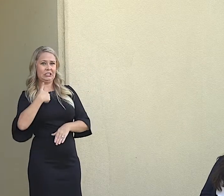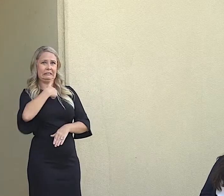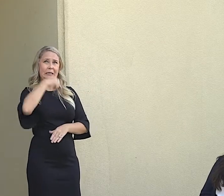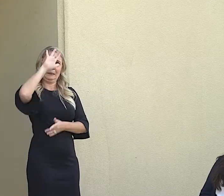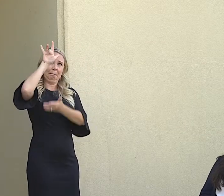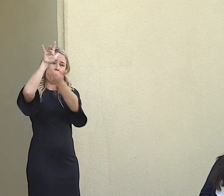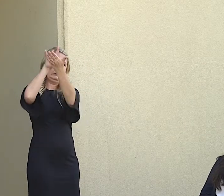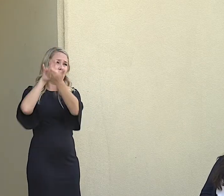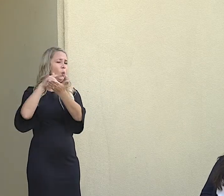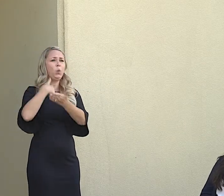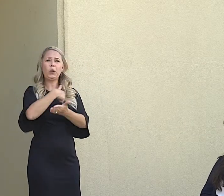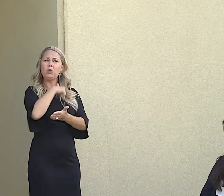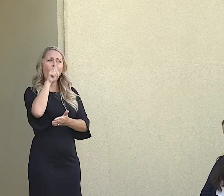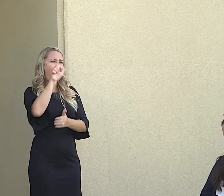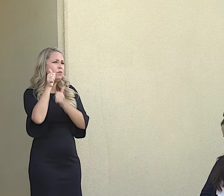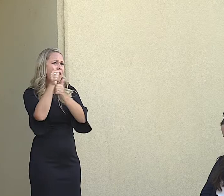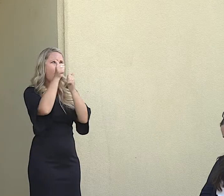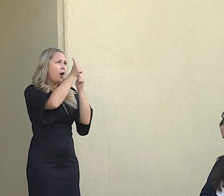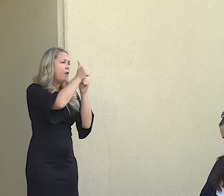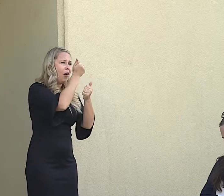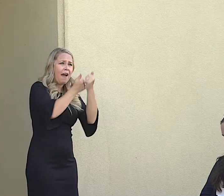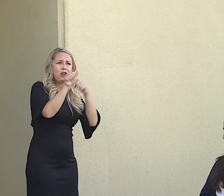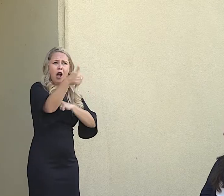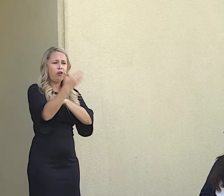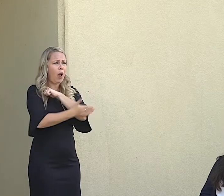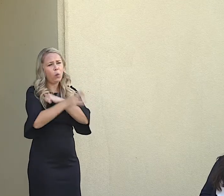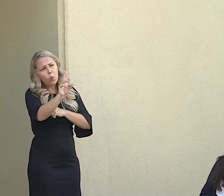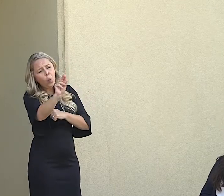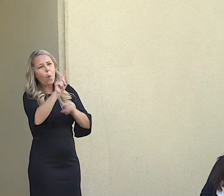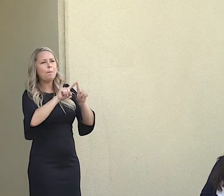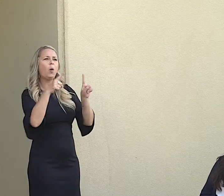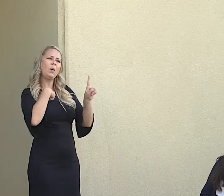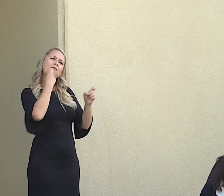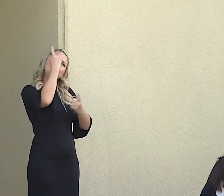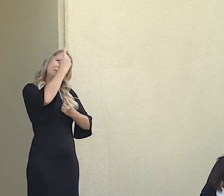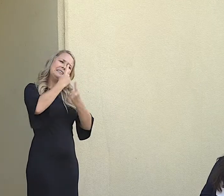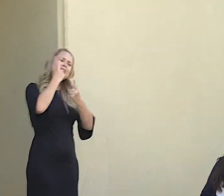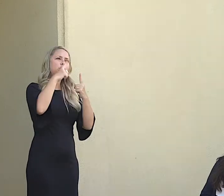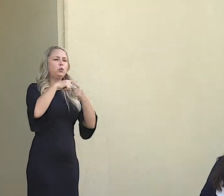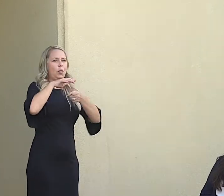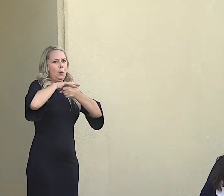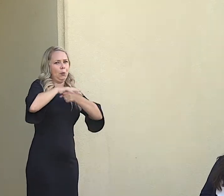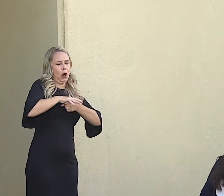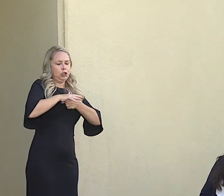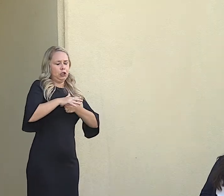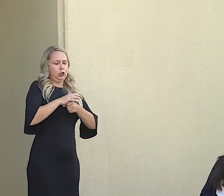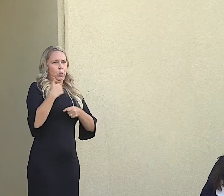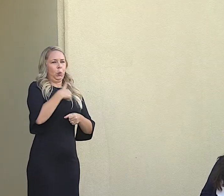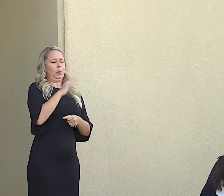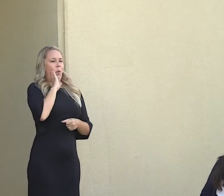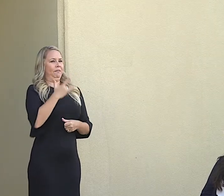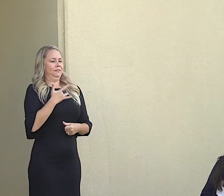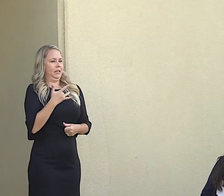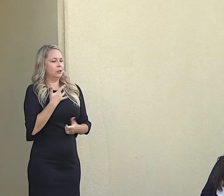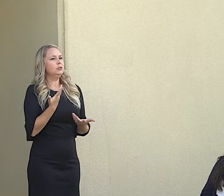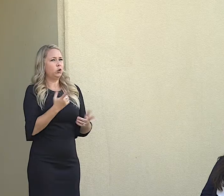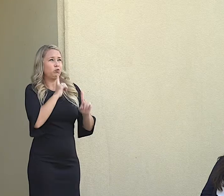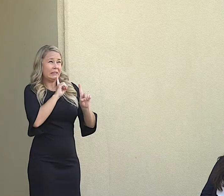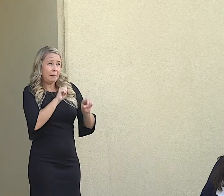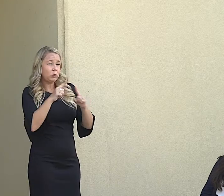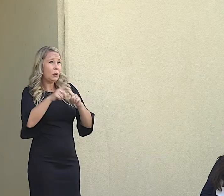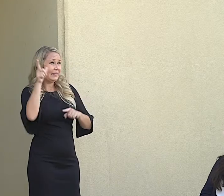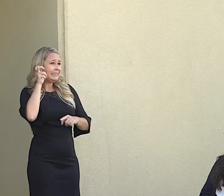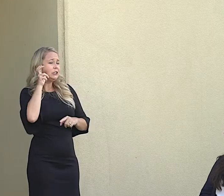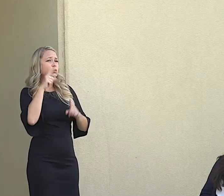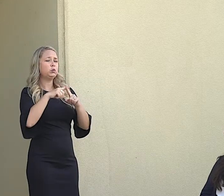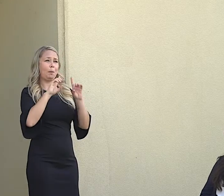have to do everything that every other county does, we do have to be considerate of the pressure that it may put on us. So in response to listening to our Department